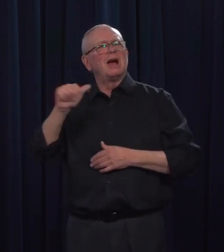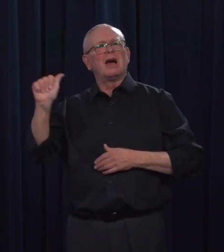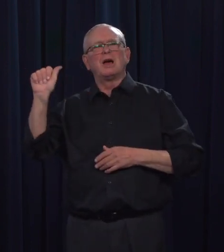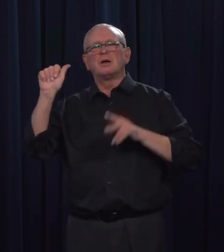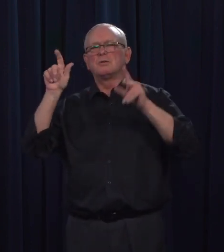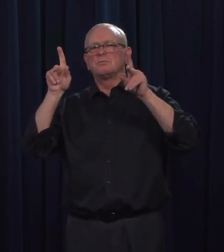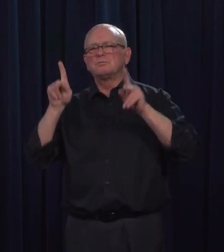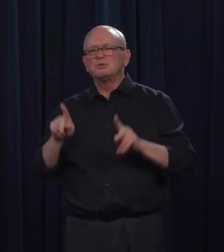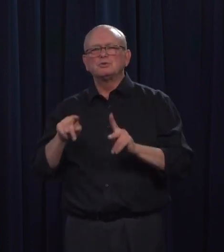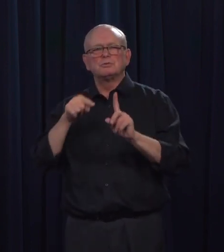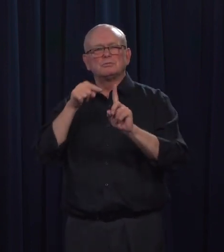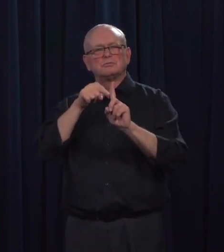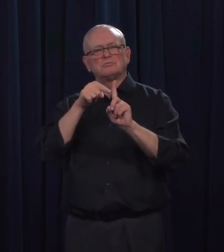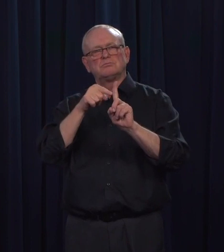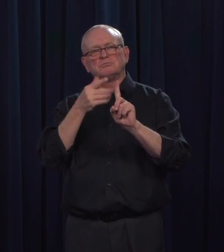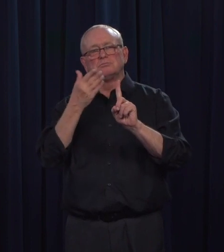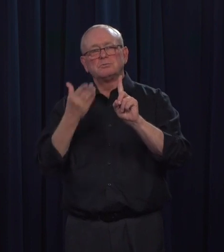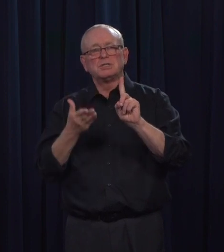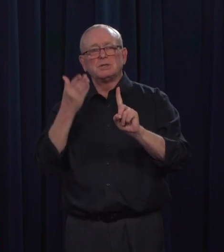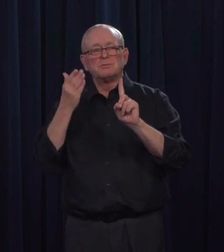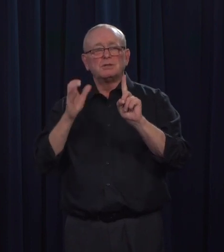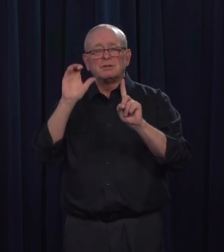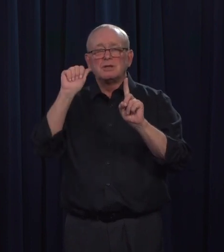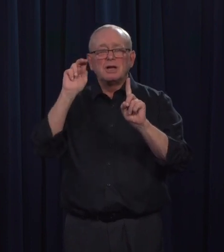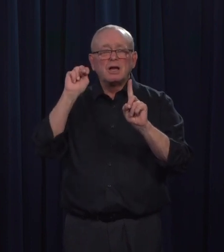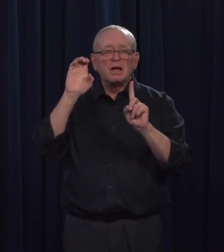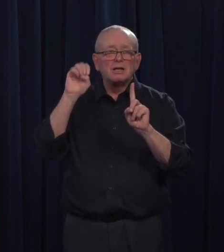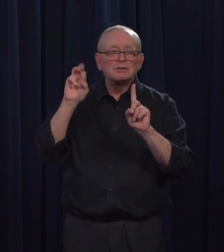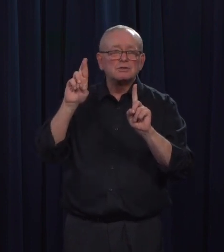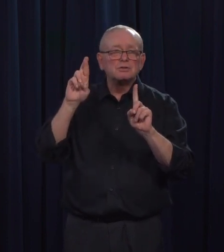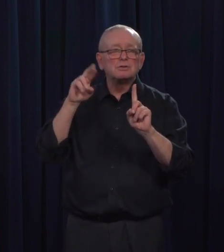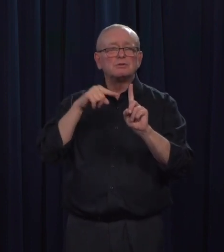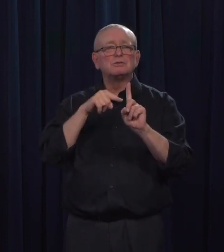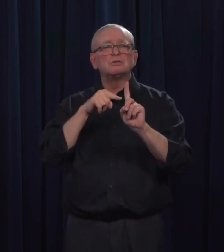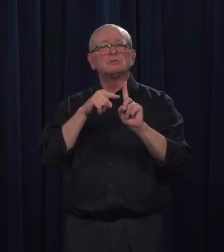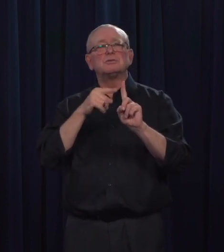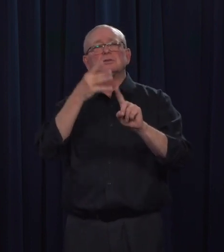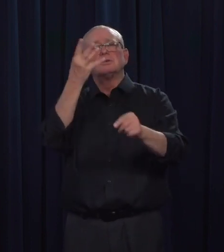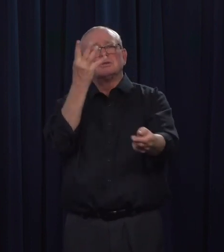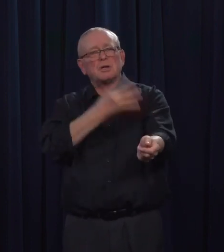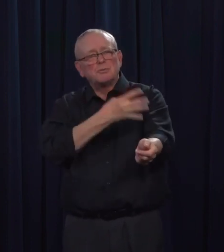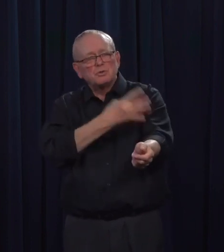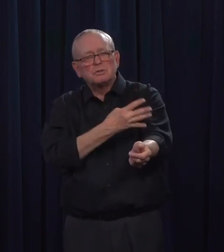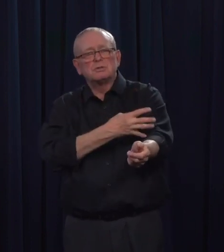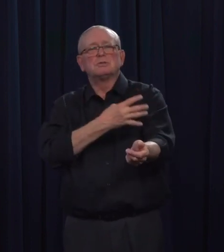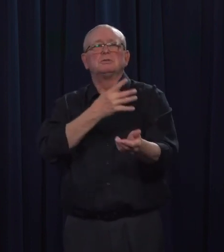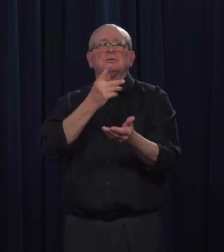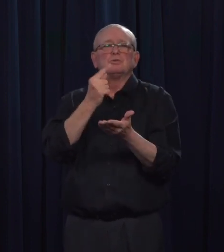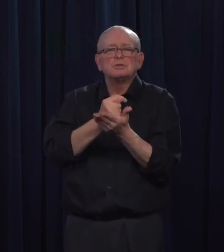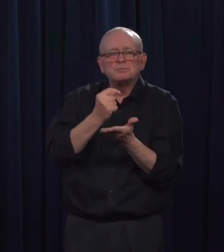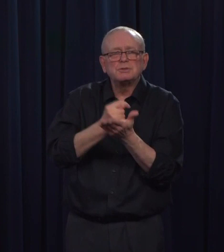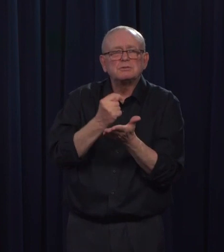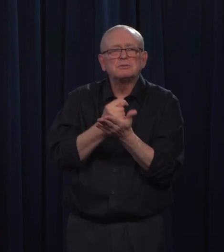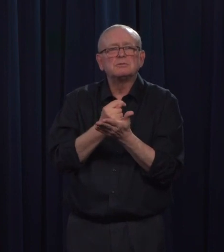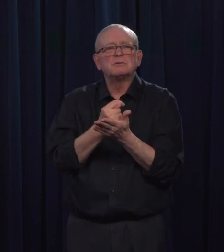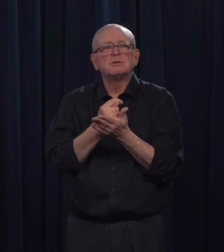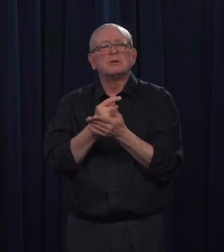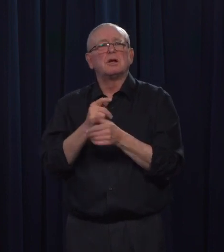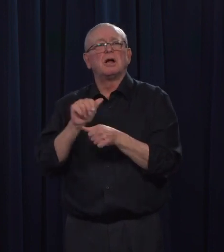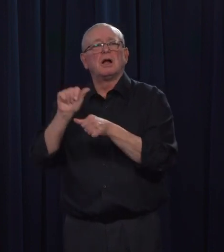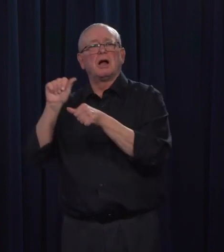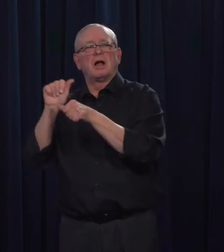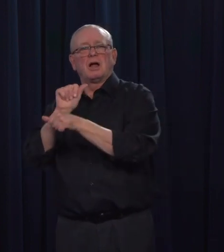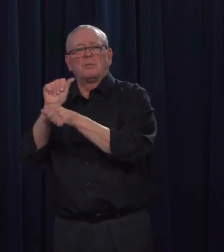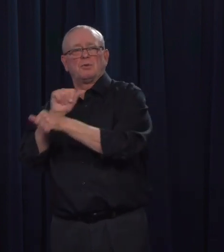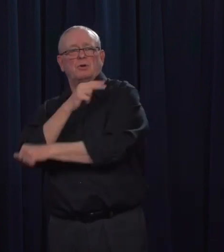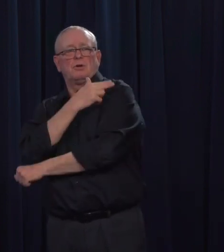procedures at Alberta hospitals would be delayed as a result of needing room for COVID-19. Is that still the case? So